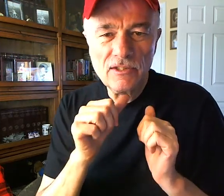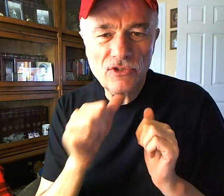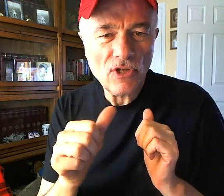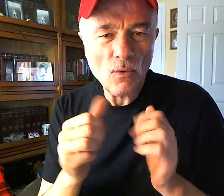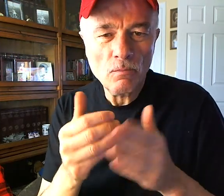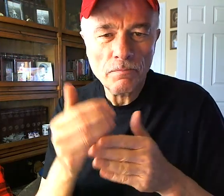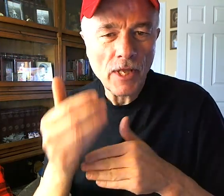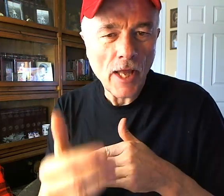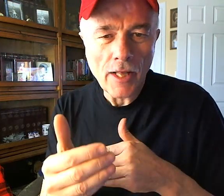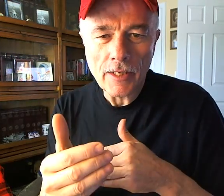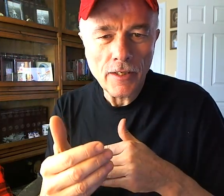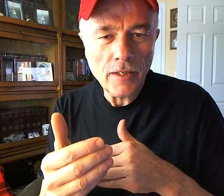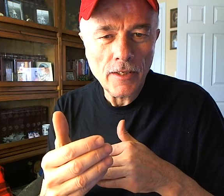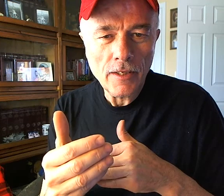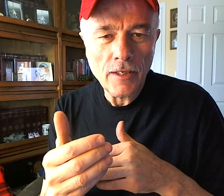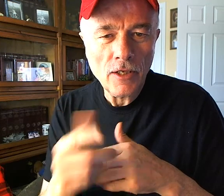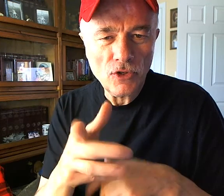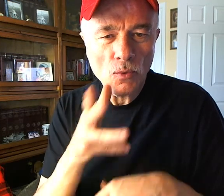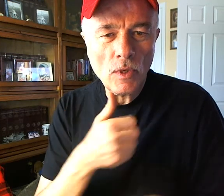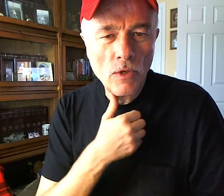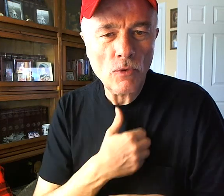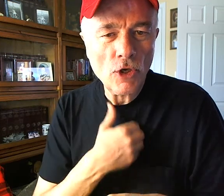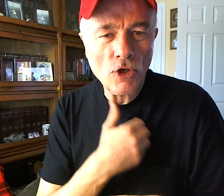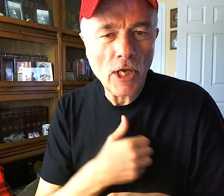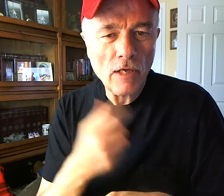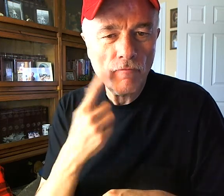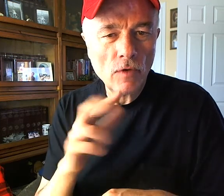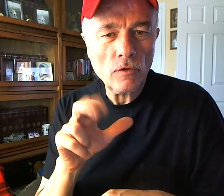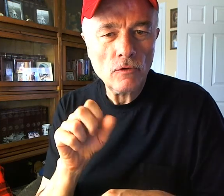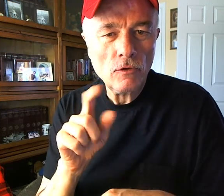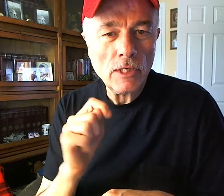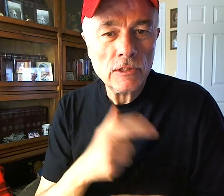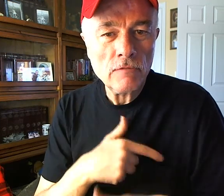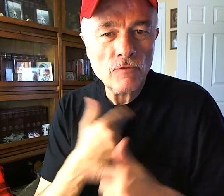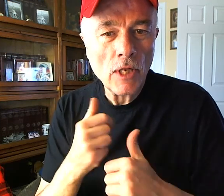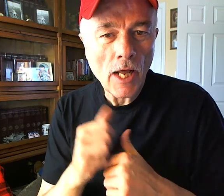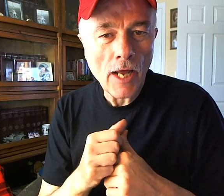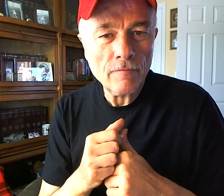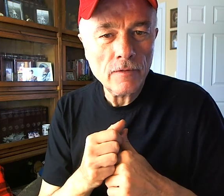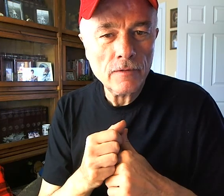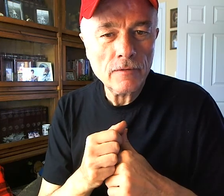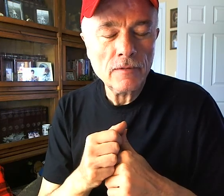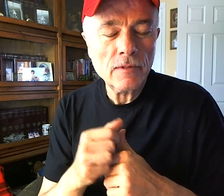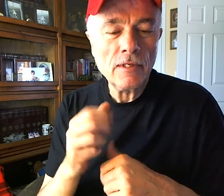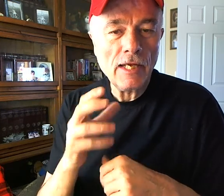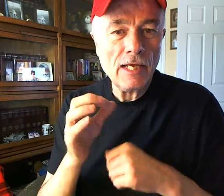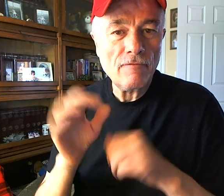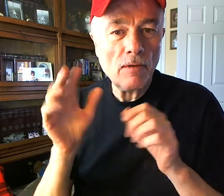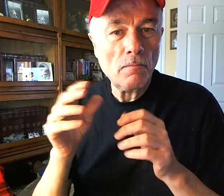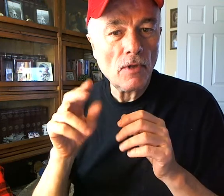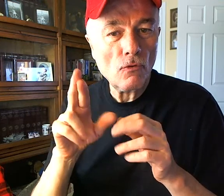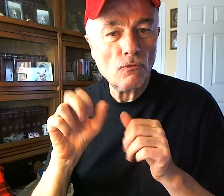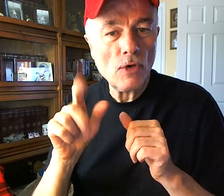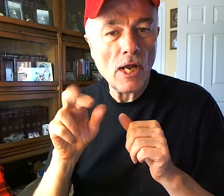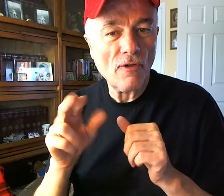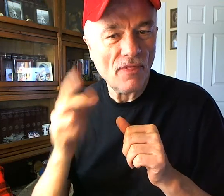I love that. Okay, now the magic curtain. Do you know why it's magic? No. Because it is going